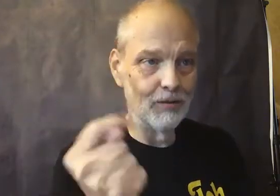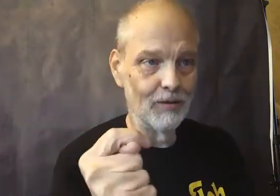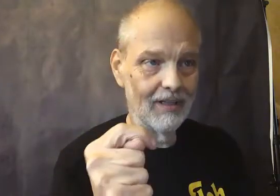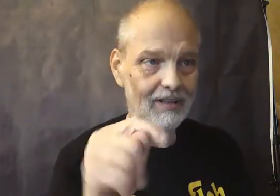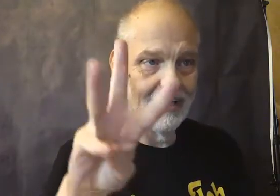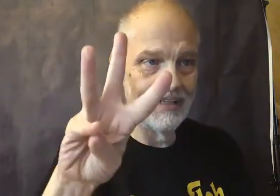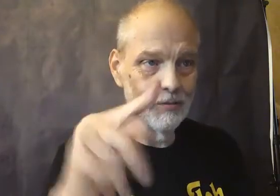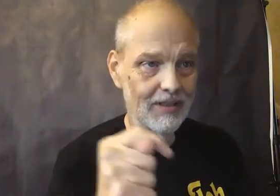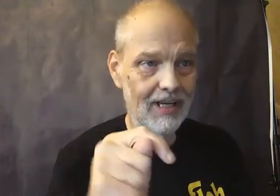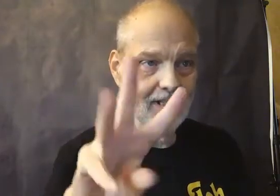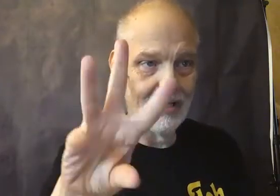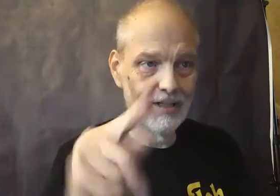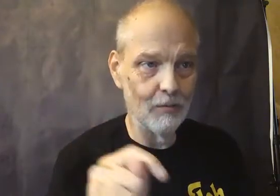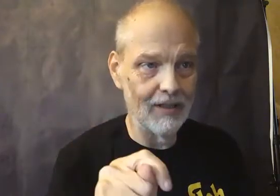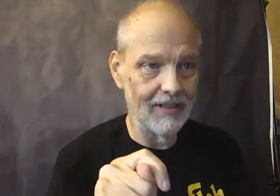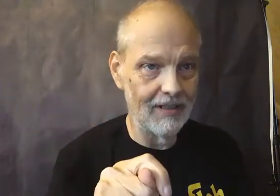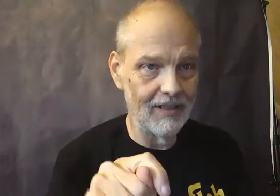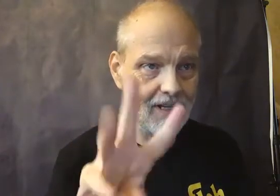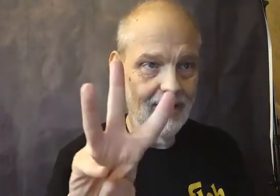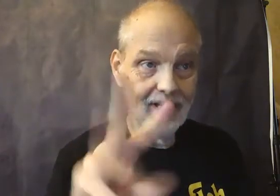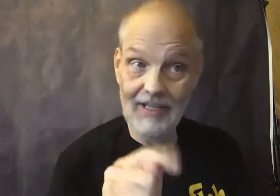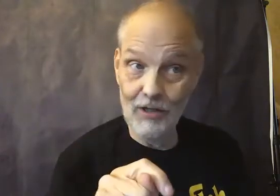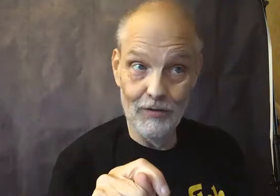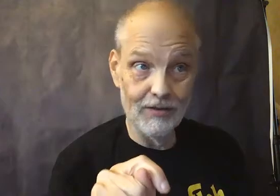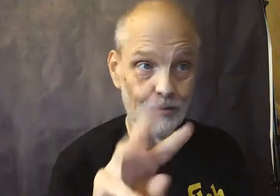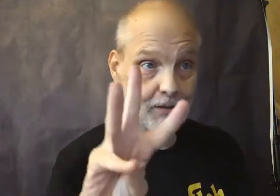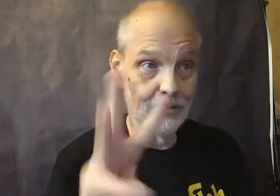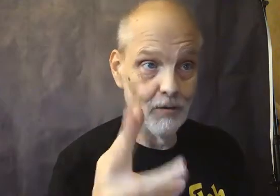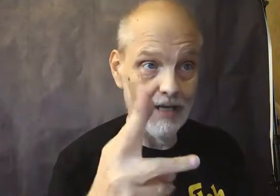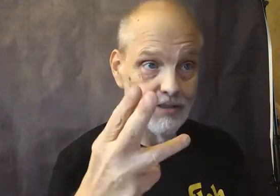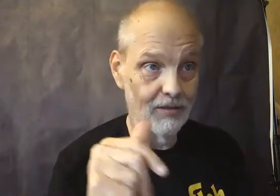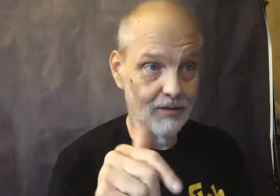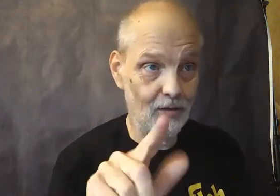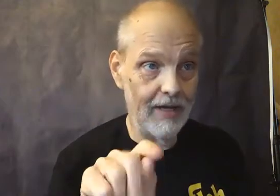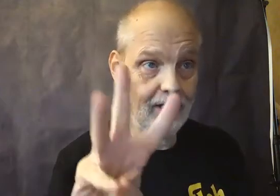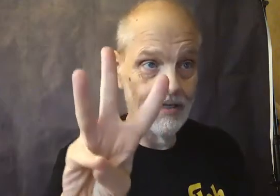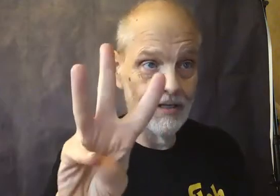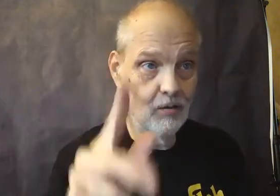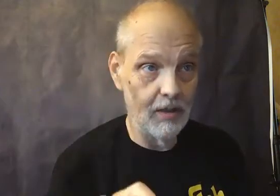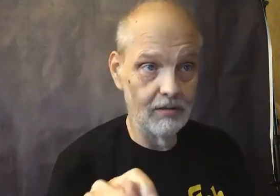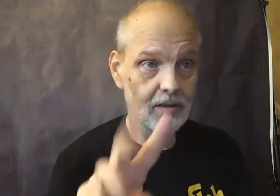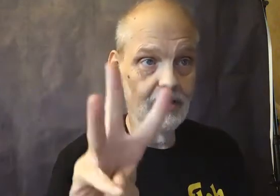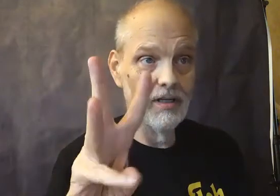do a hand twist, and you end up with a T. And that's all there is to it. There's no H, there's no A. What?